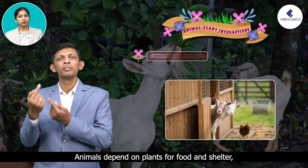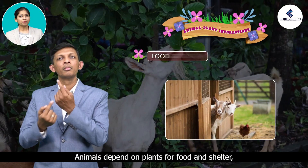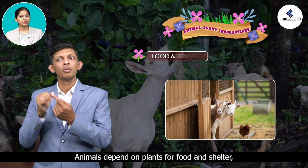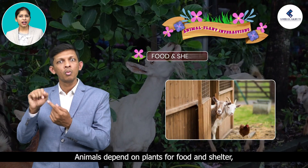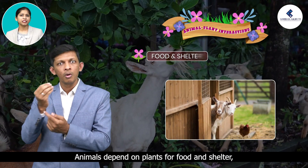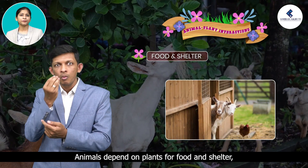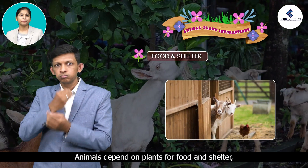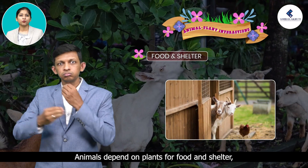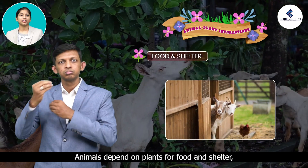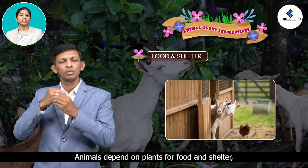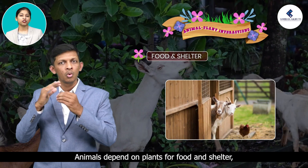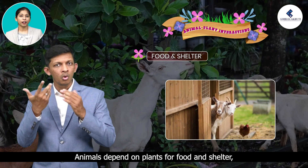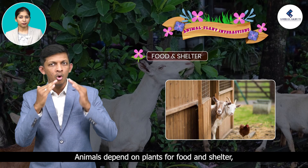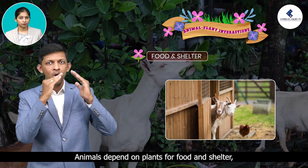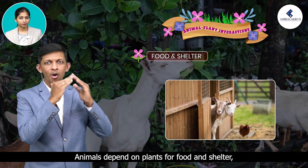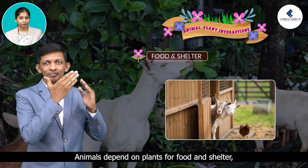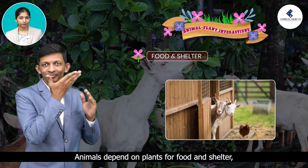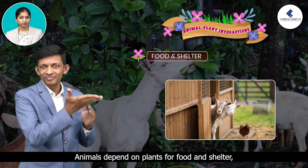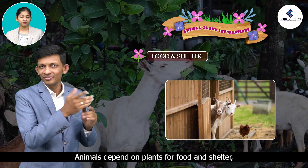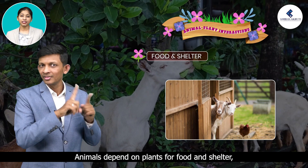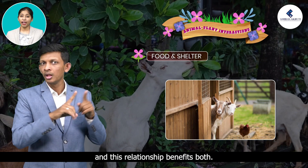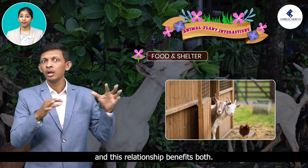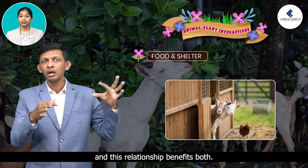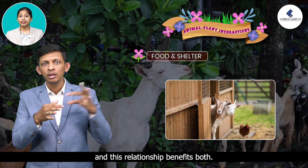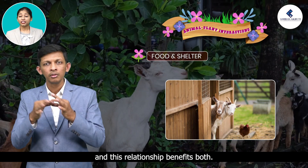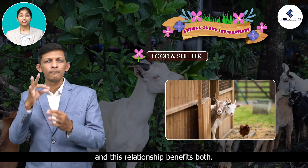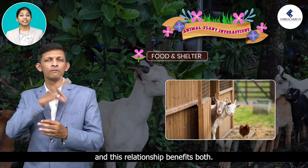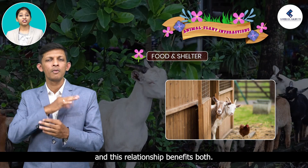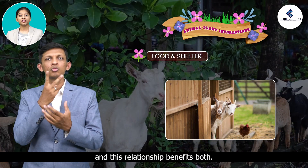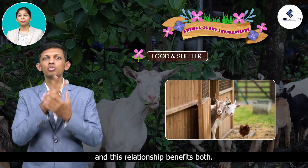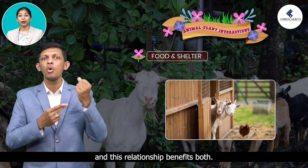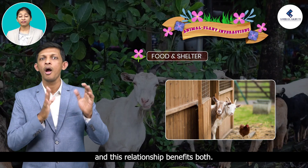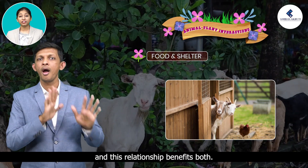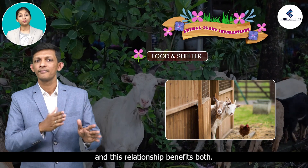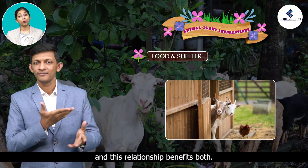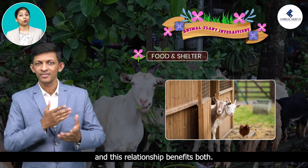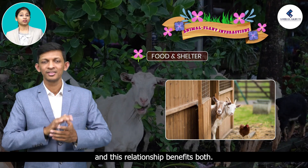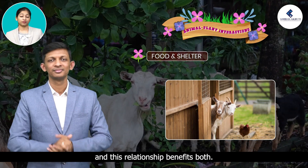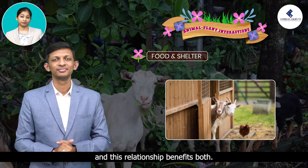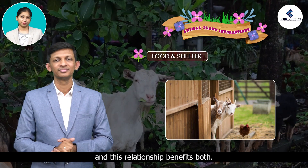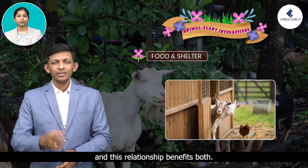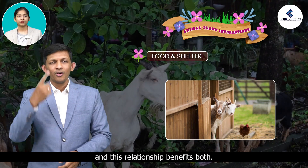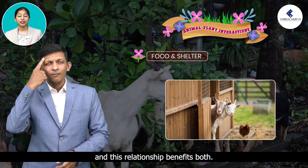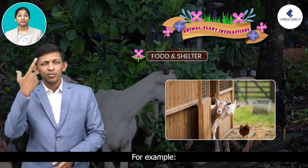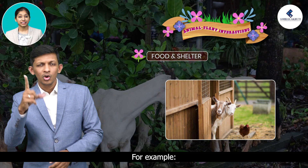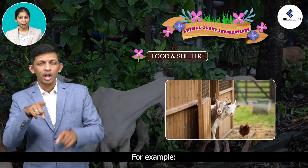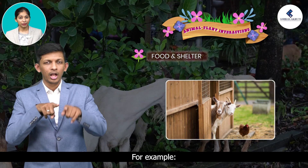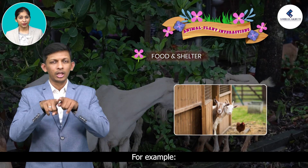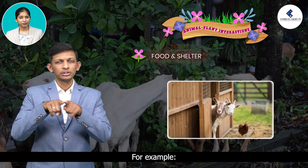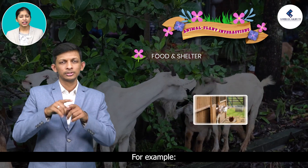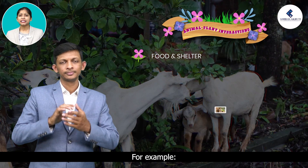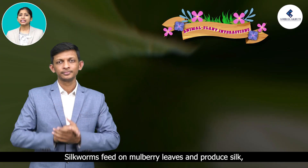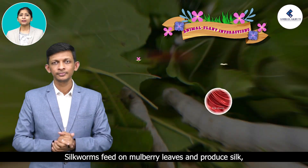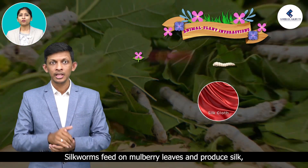Animals depend on plants for food and shelter, and this relationship benefits both. For